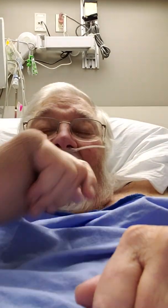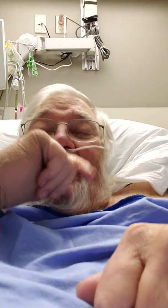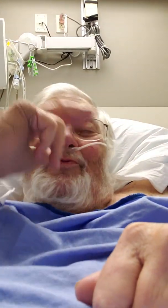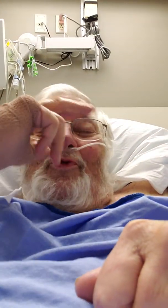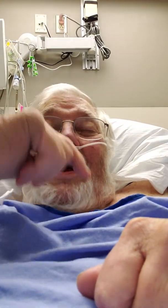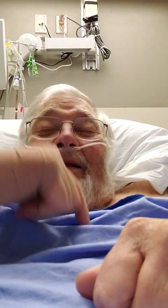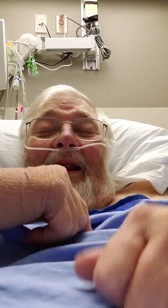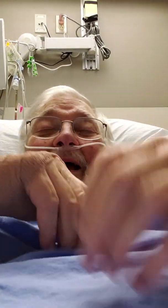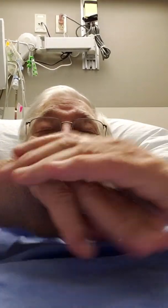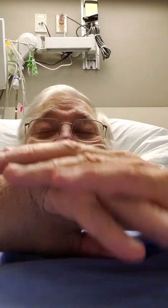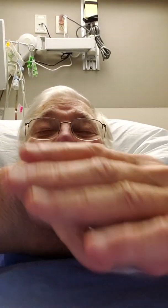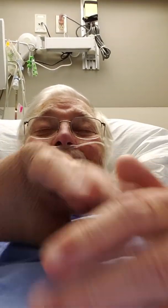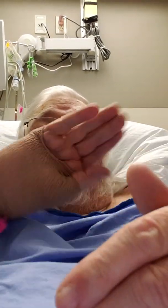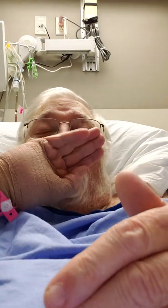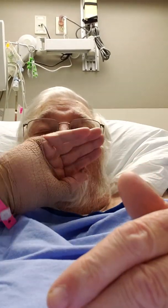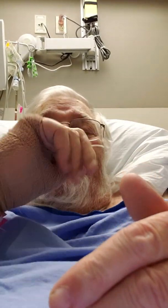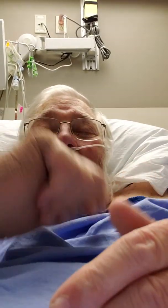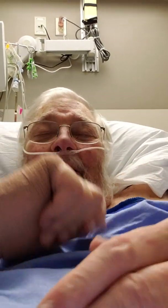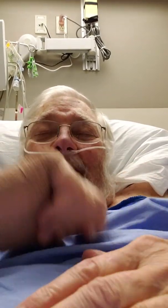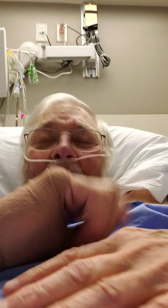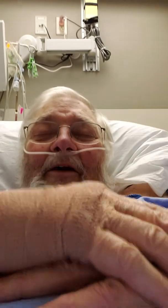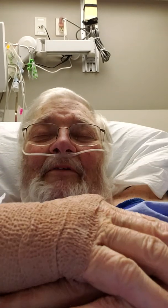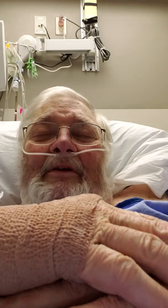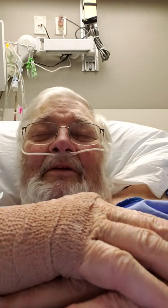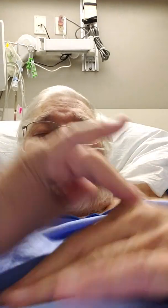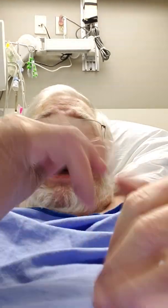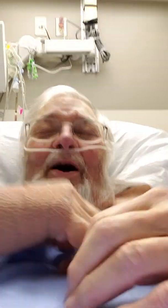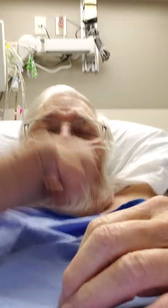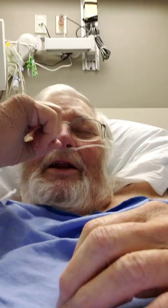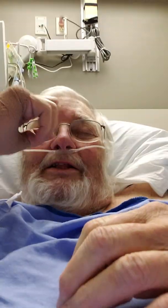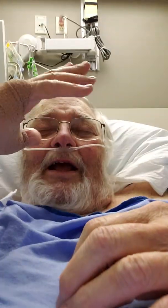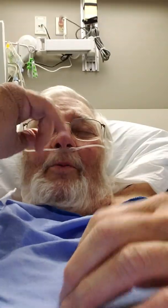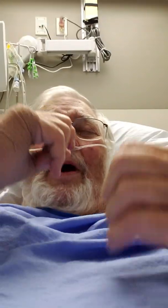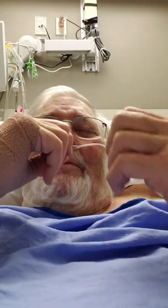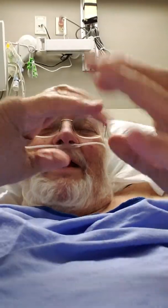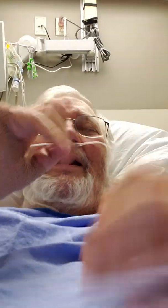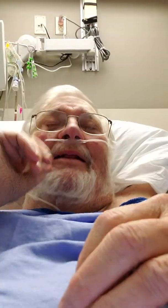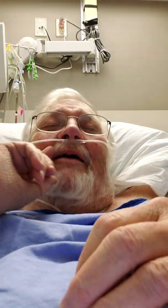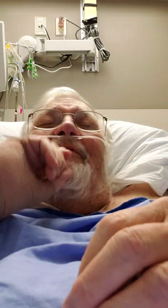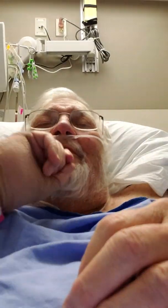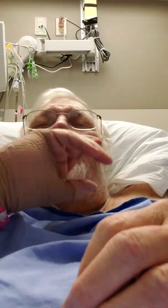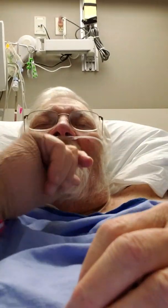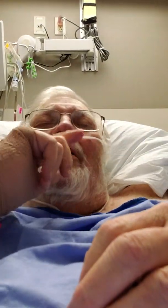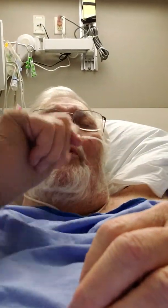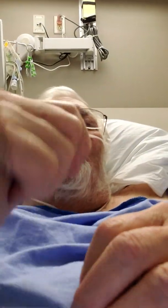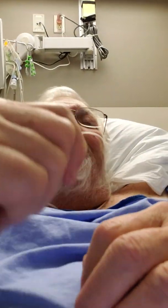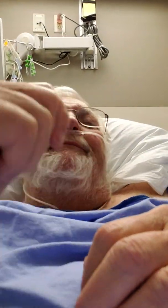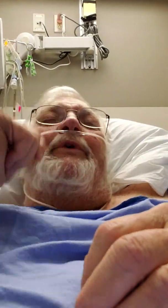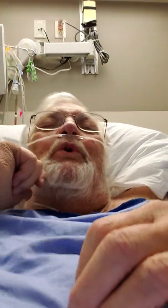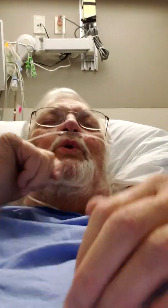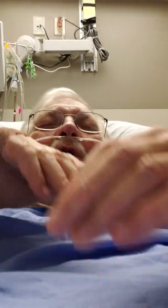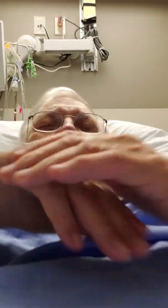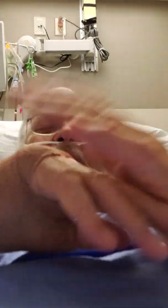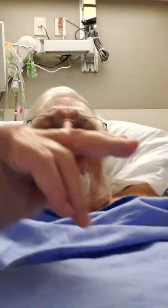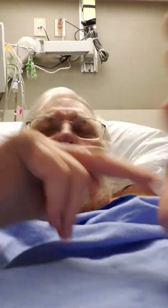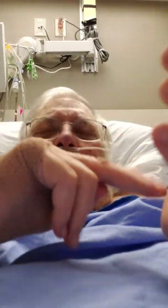I didn't realize that I couldn't match that. Now I understand why many destinies refuse to get in the